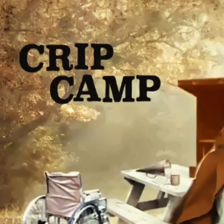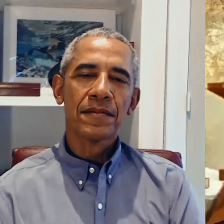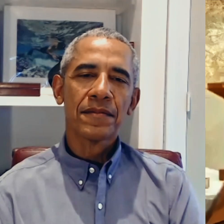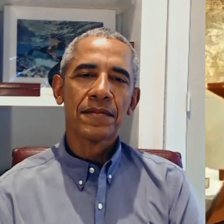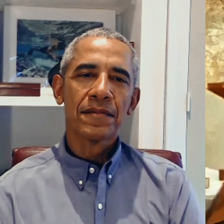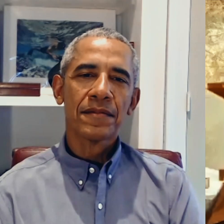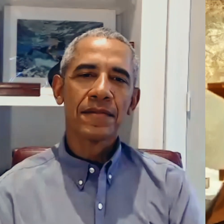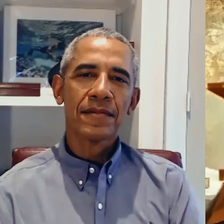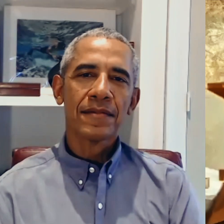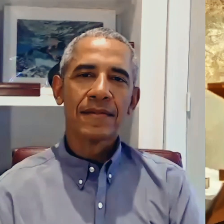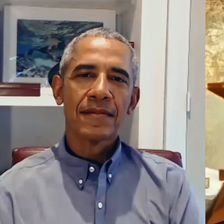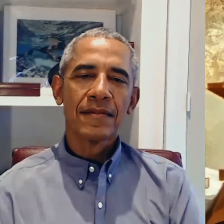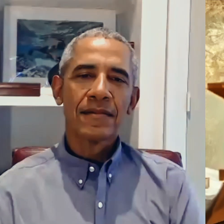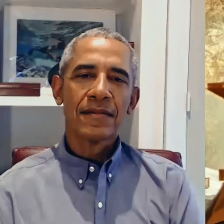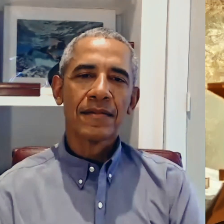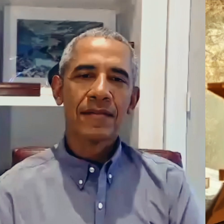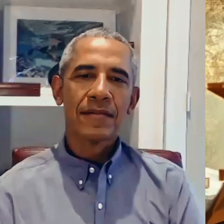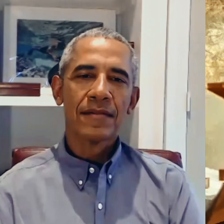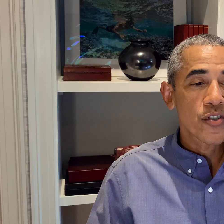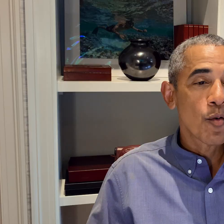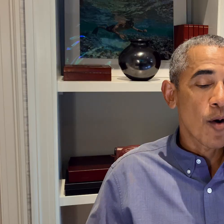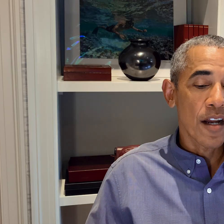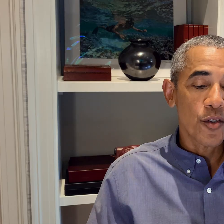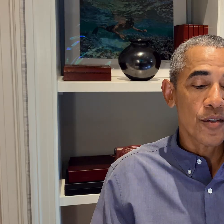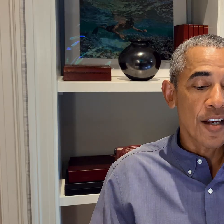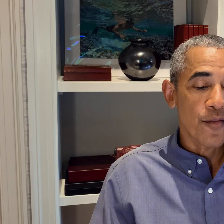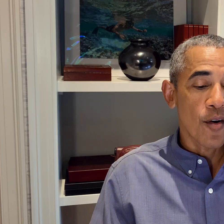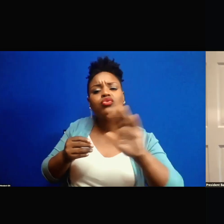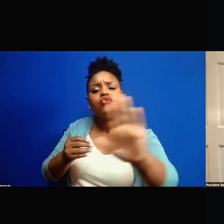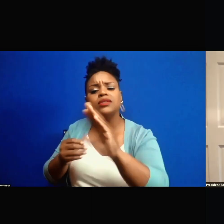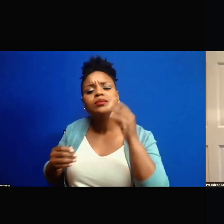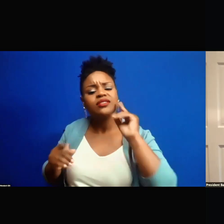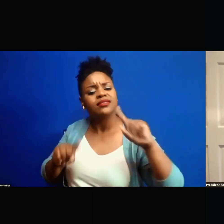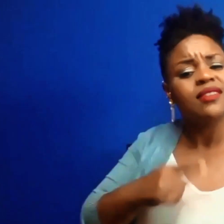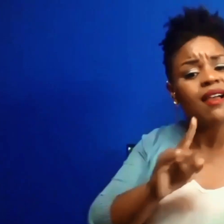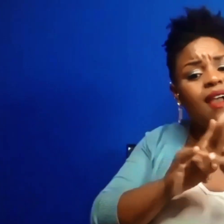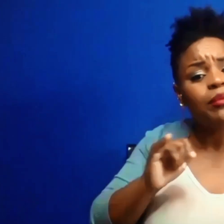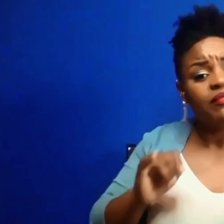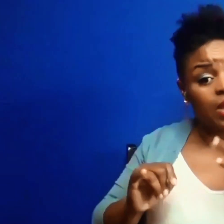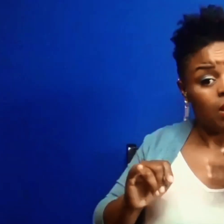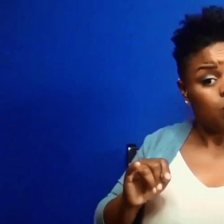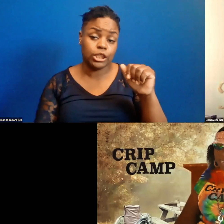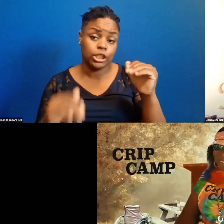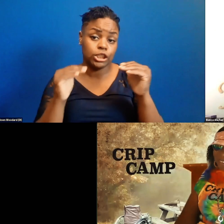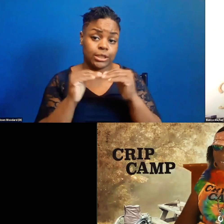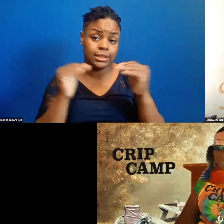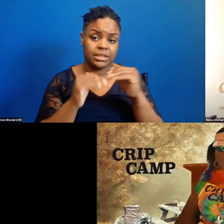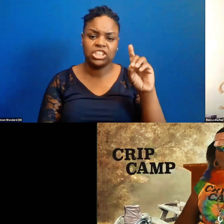life means so much to our community. What I want to do is hear from you about what camp's been like.